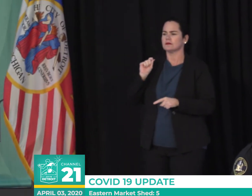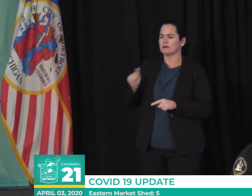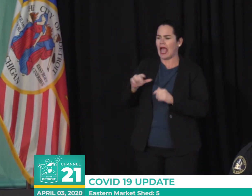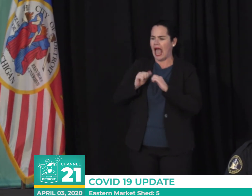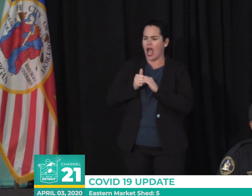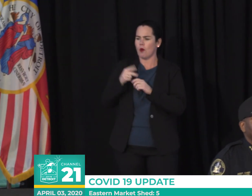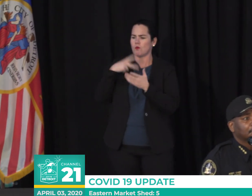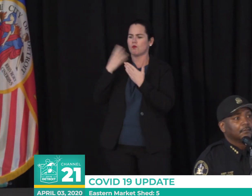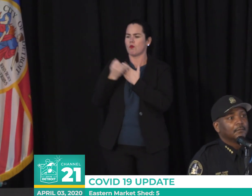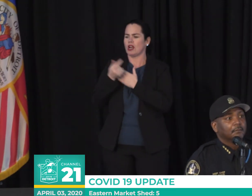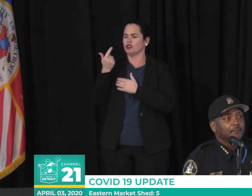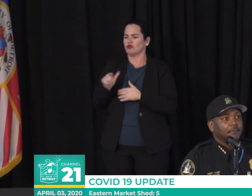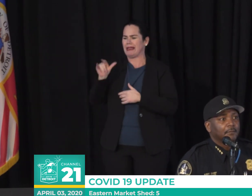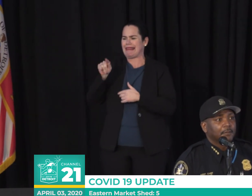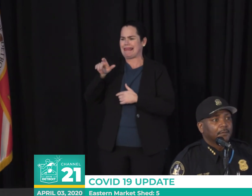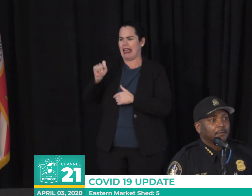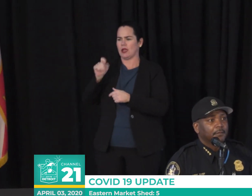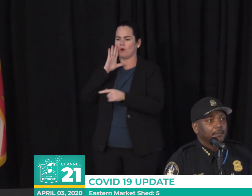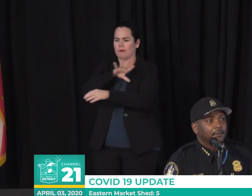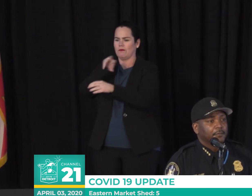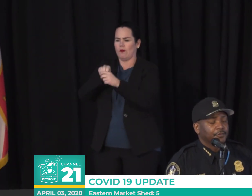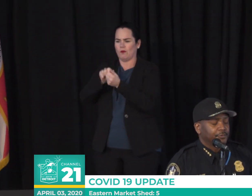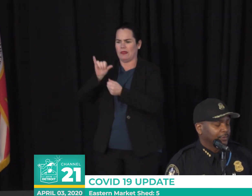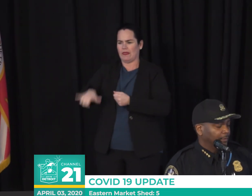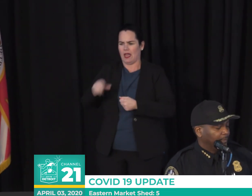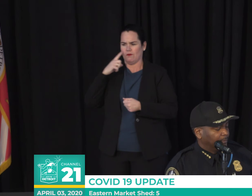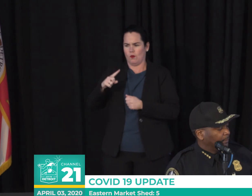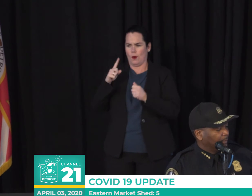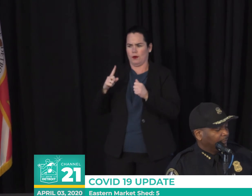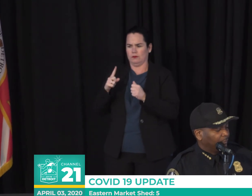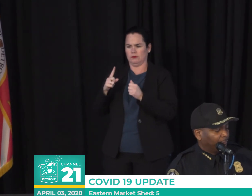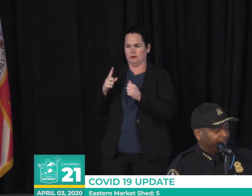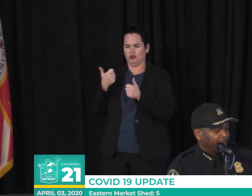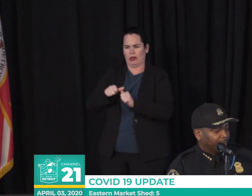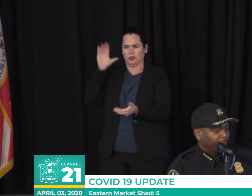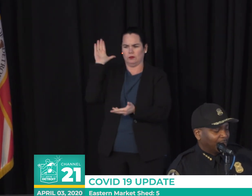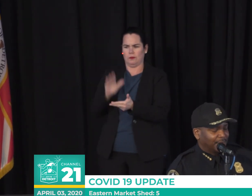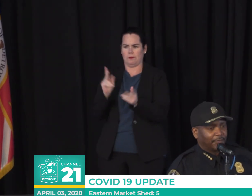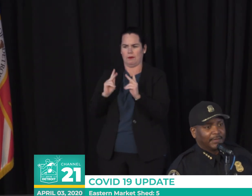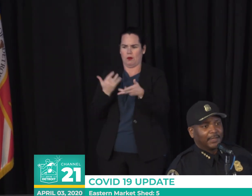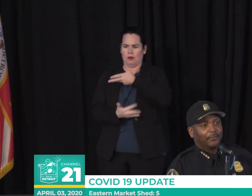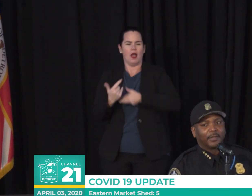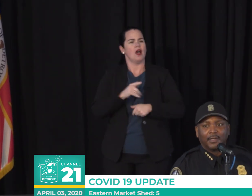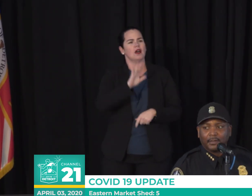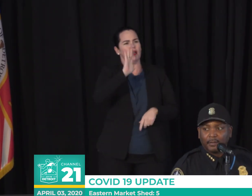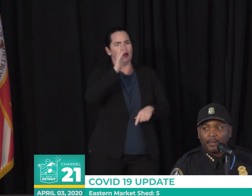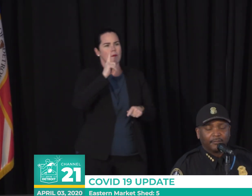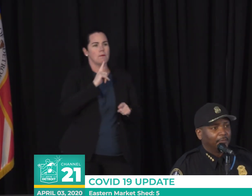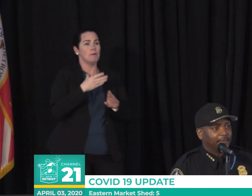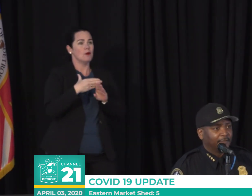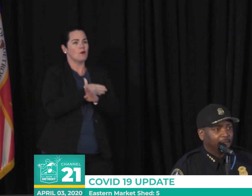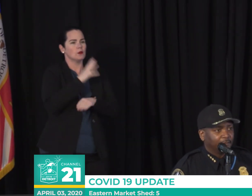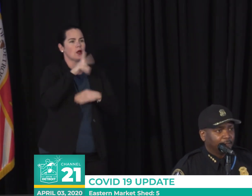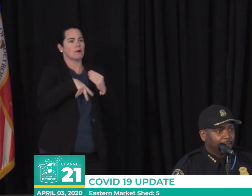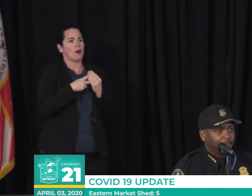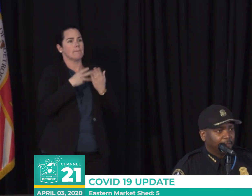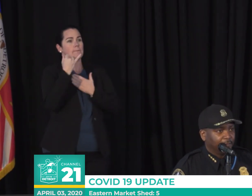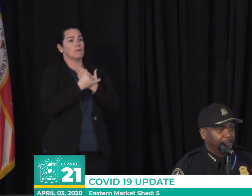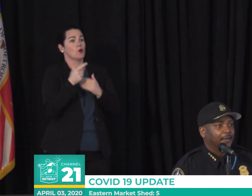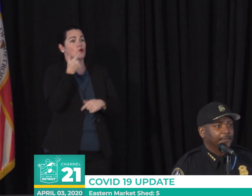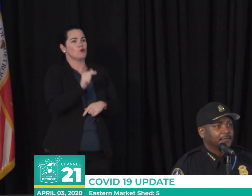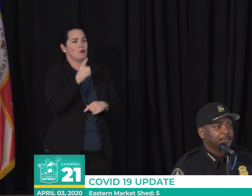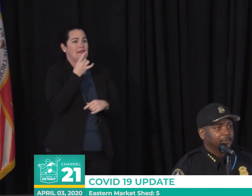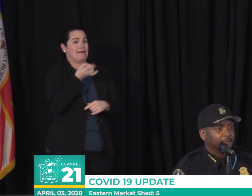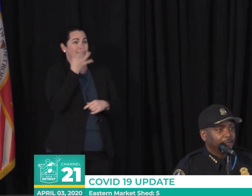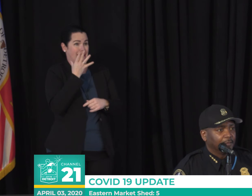to keep people from congregating in large crowds? Sure, but even before we get into Project Greenlight, we're calling on all of our residents